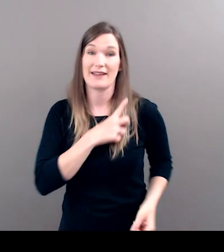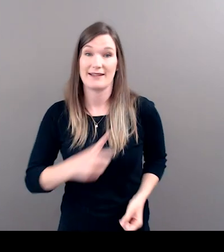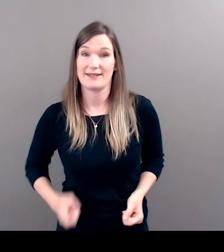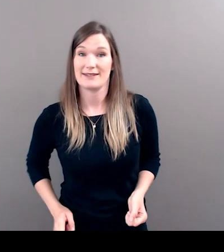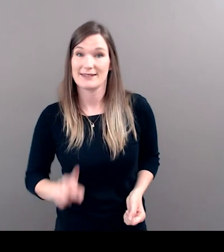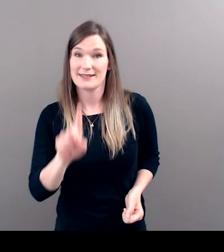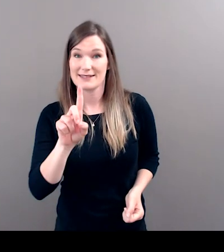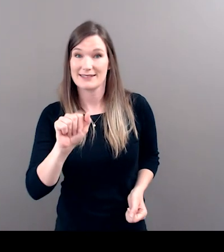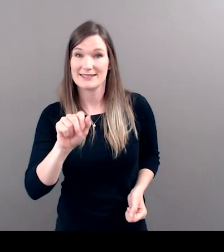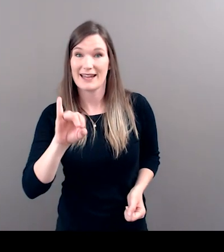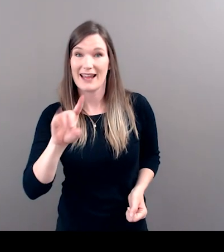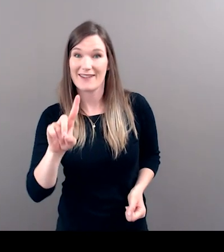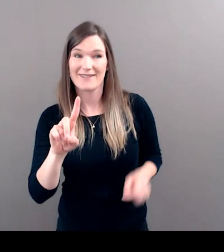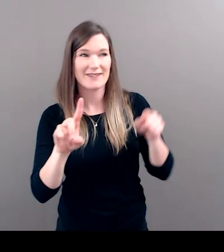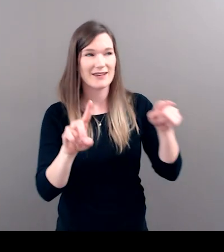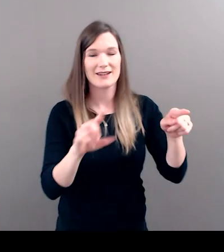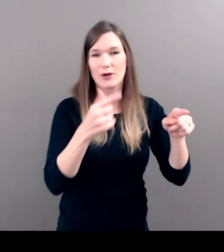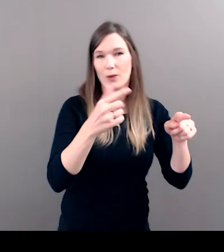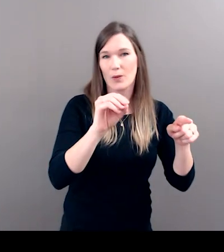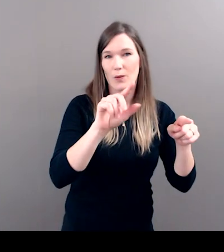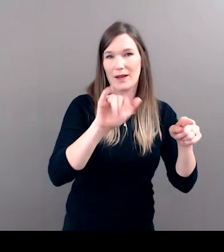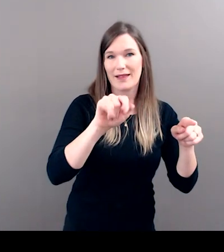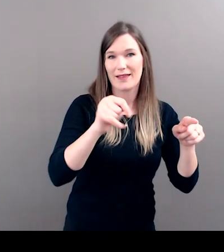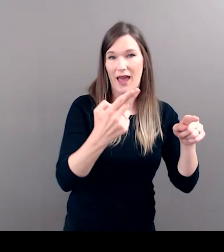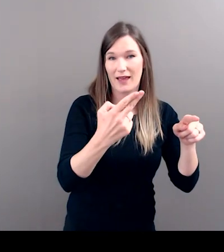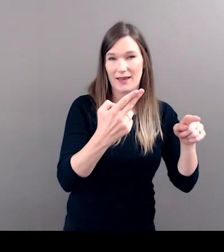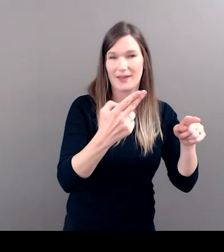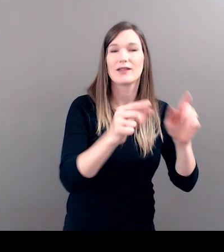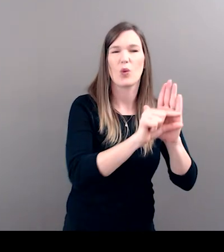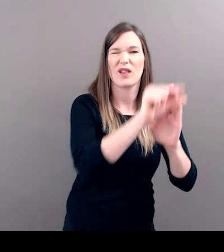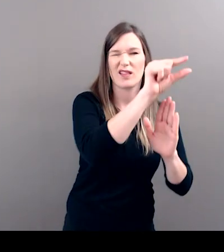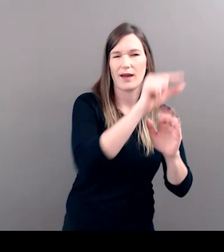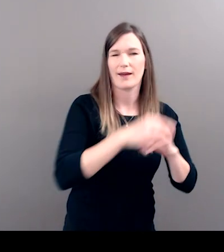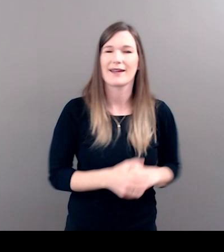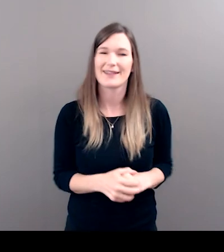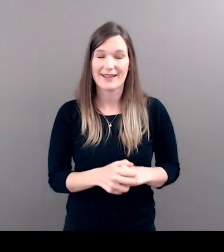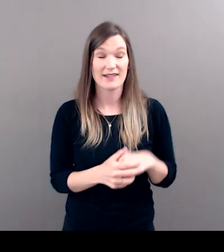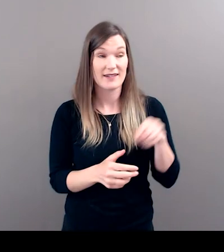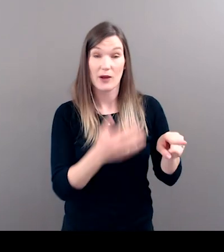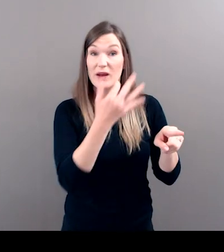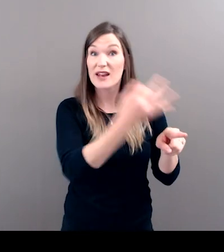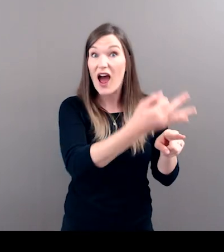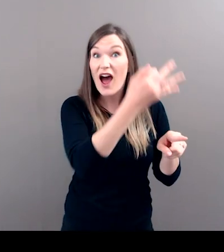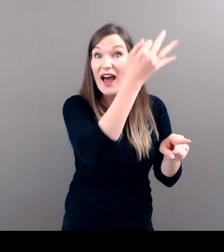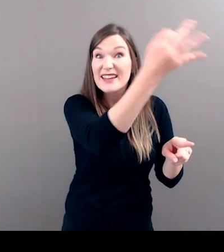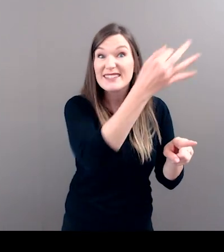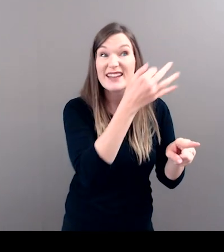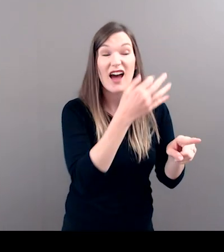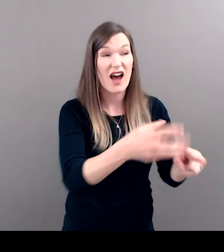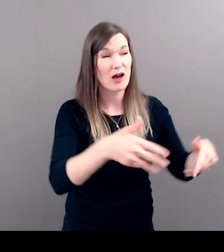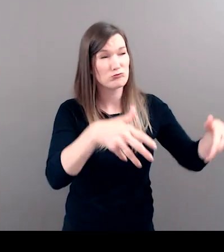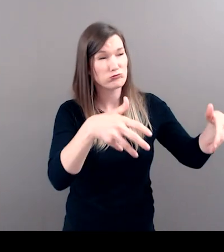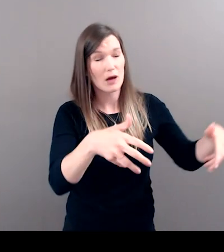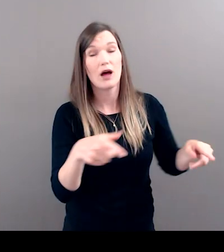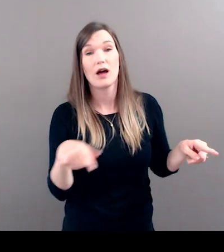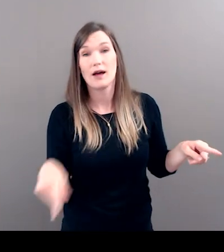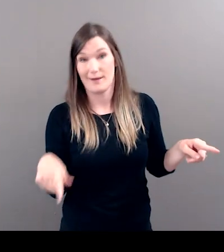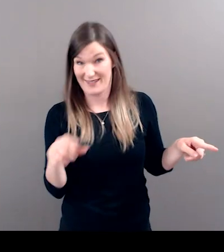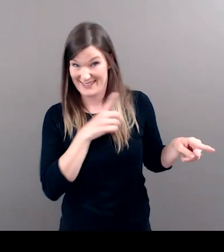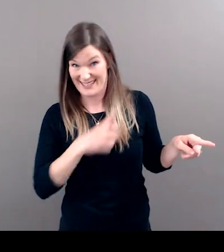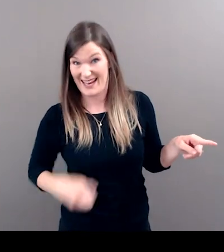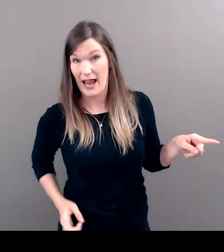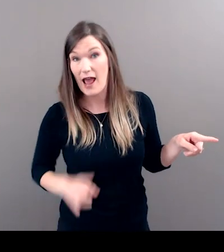giant. Goliath was 9 feet, 9 inches tall, and David was a kid. And David was keeping sheep, and he comes out and kills Goliath. But there